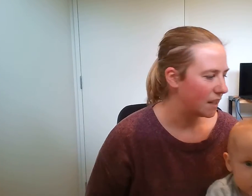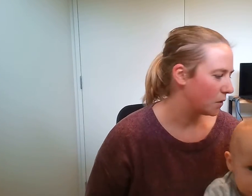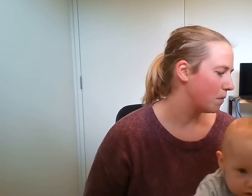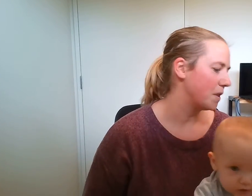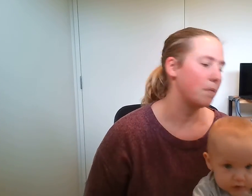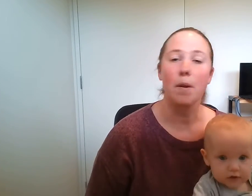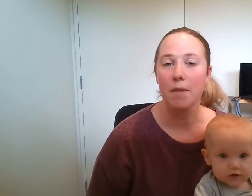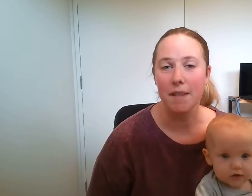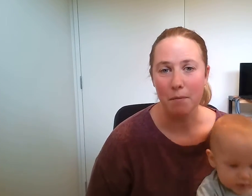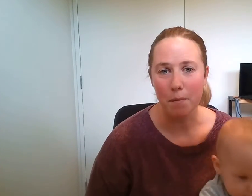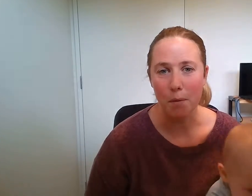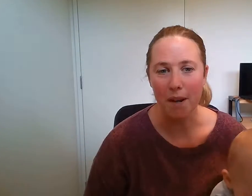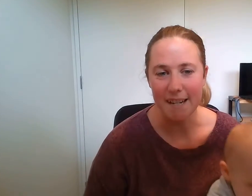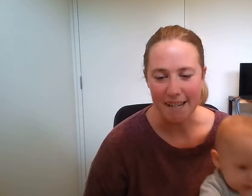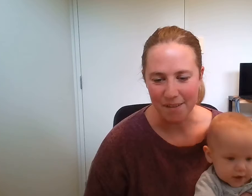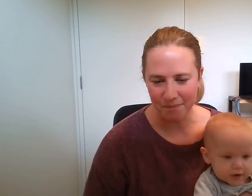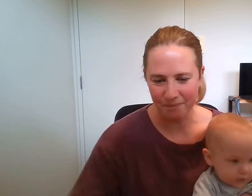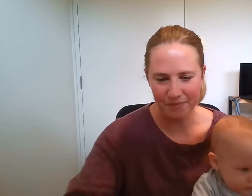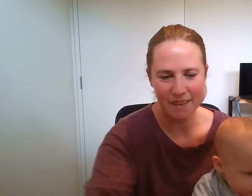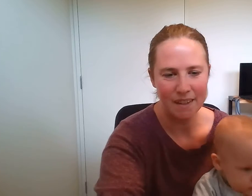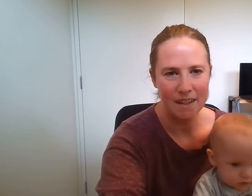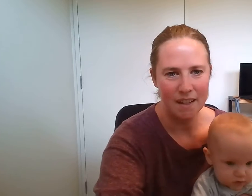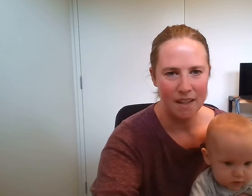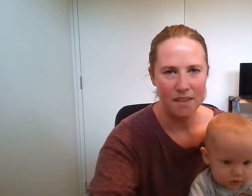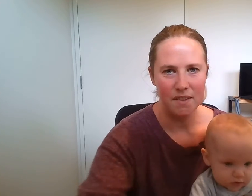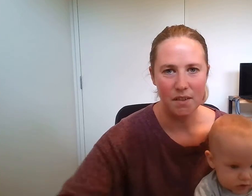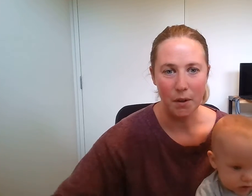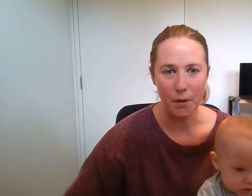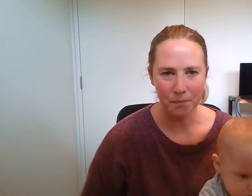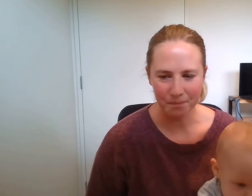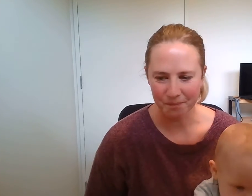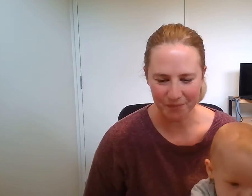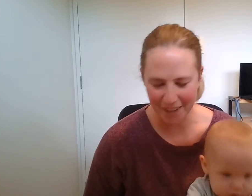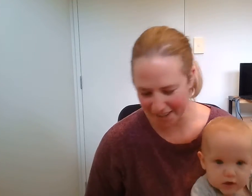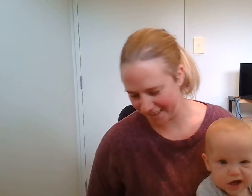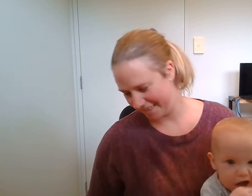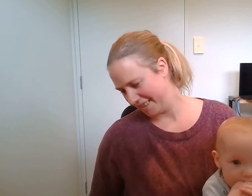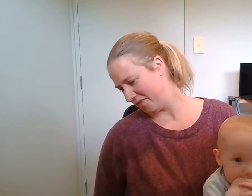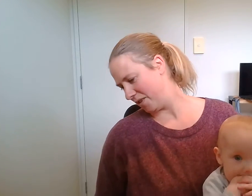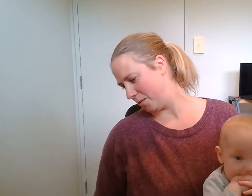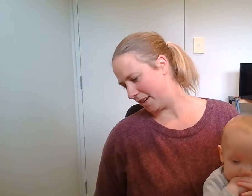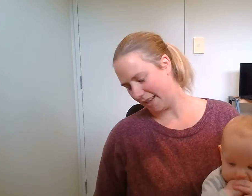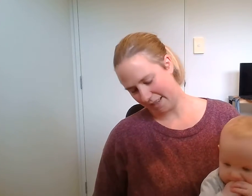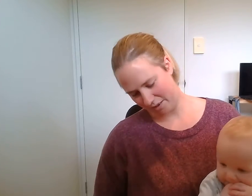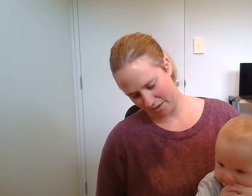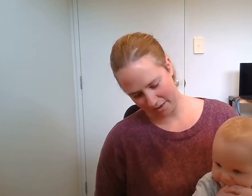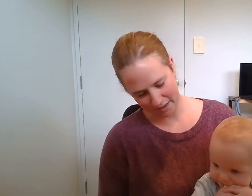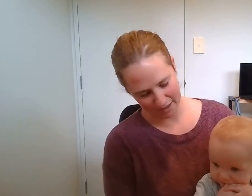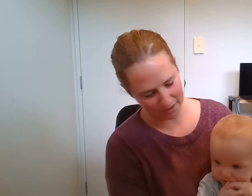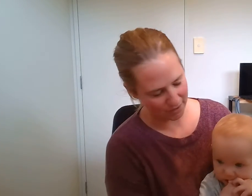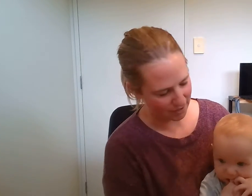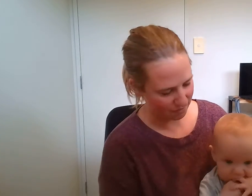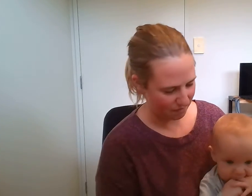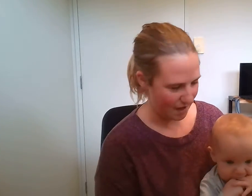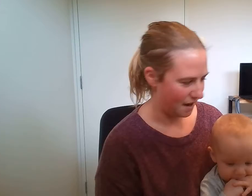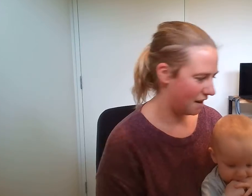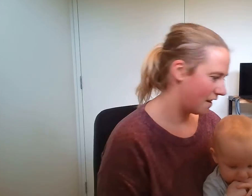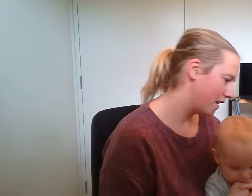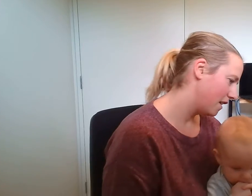thought the most appropriate sign would be windy. So, what can I give you that's going to distract you from that? I